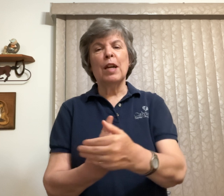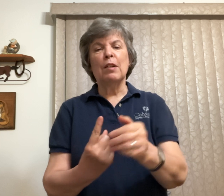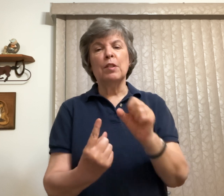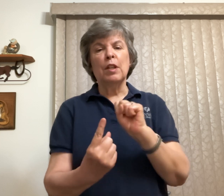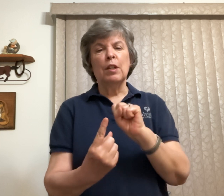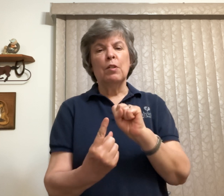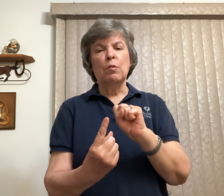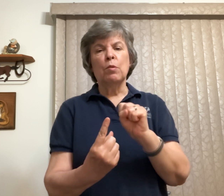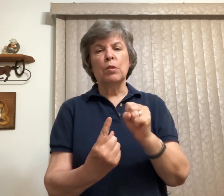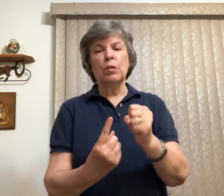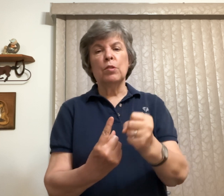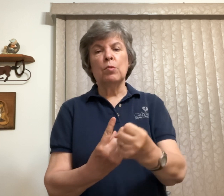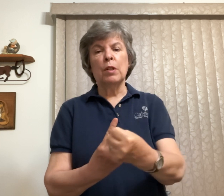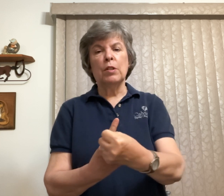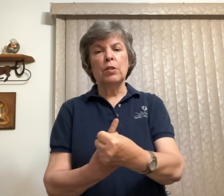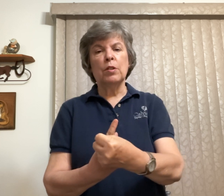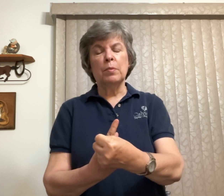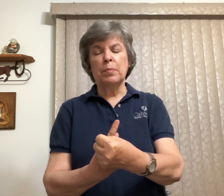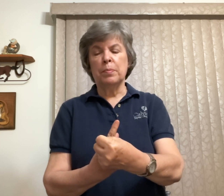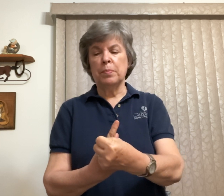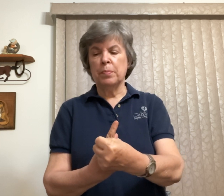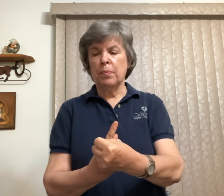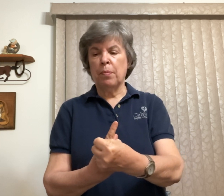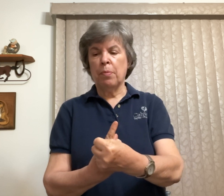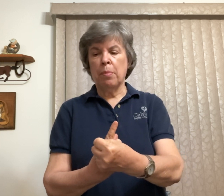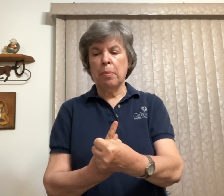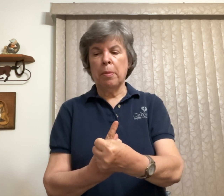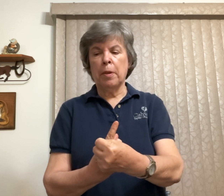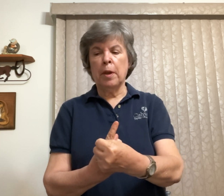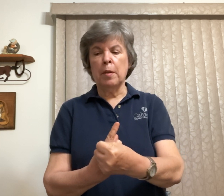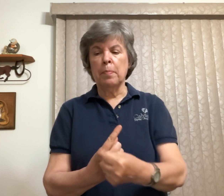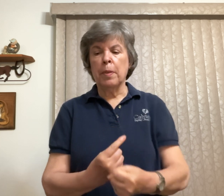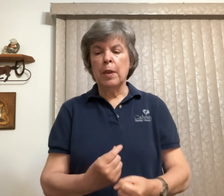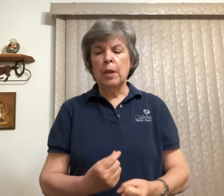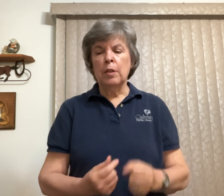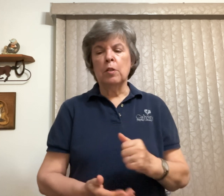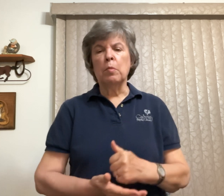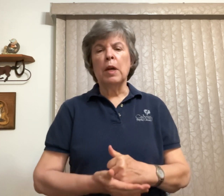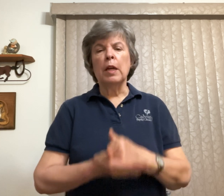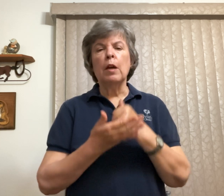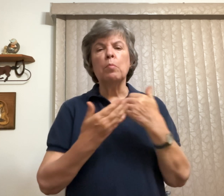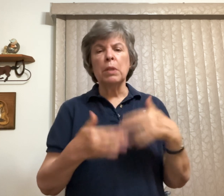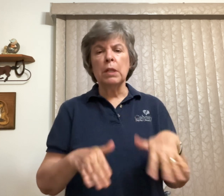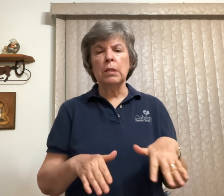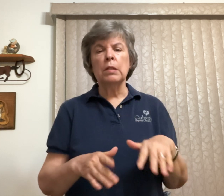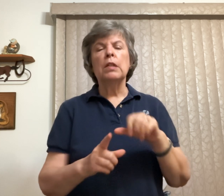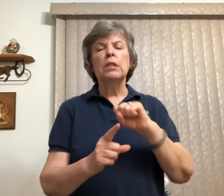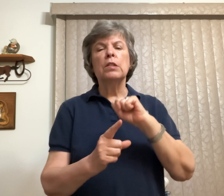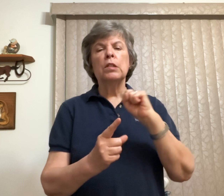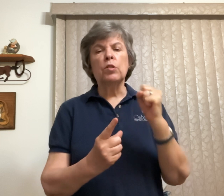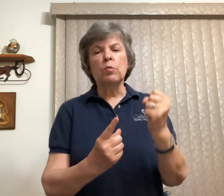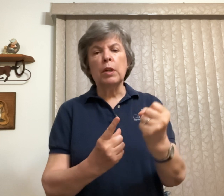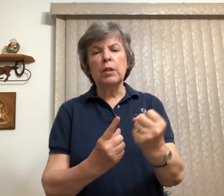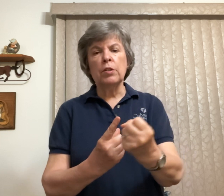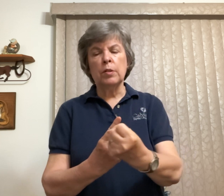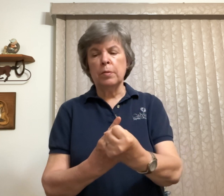surround or situation. Okay, so my helpless situation.